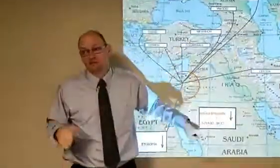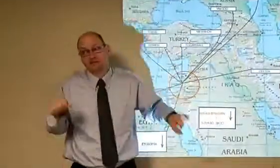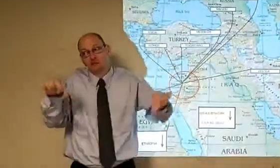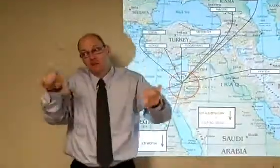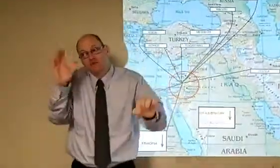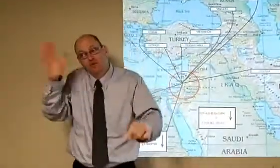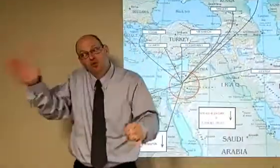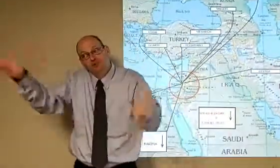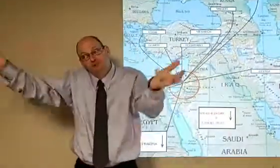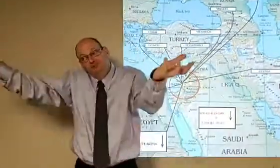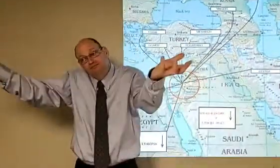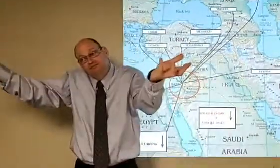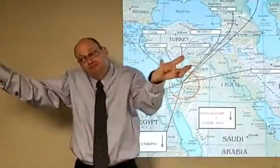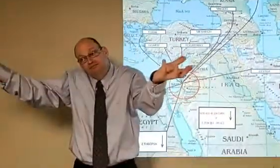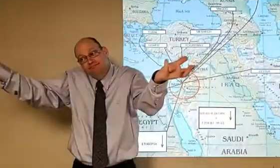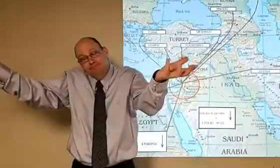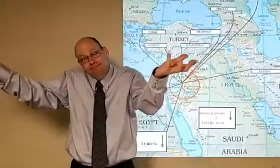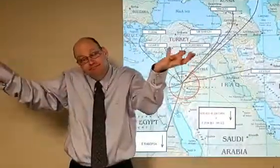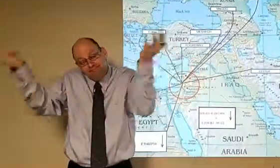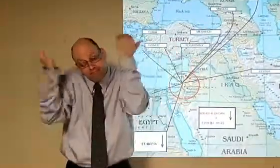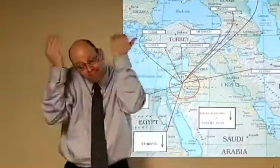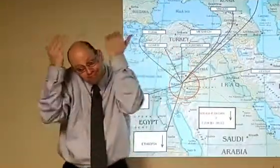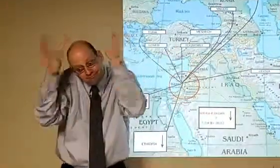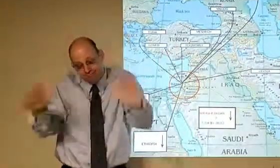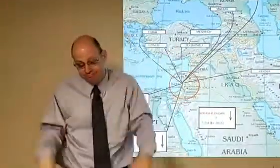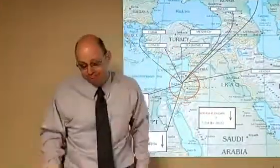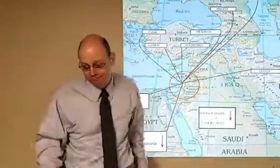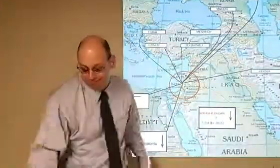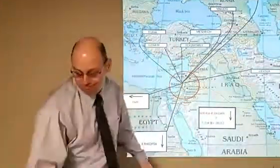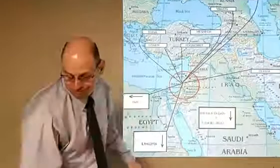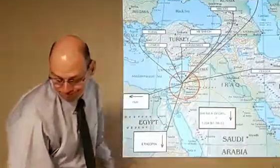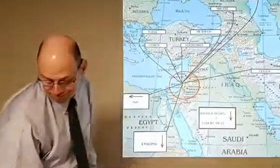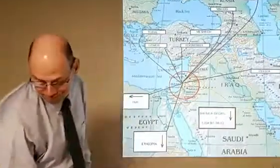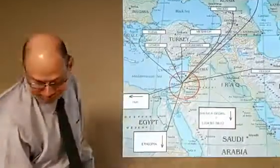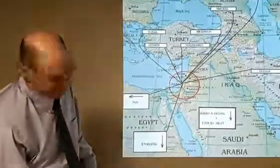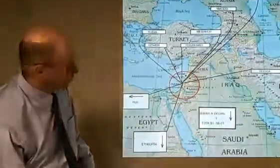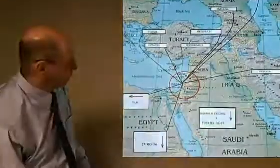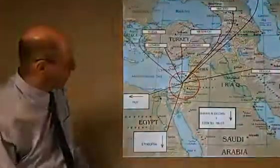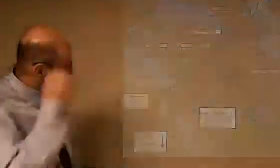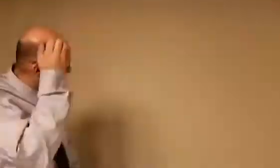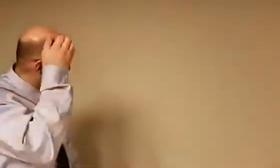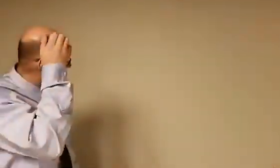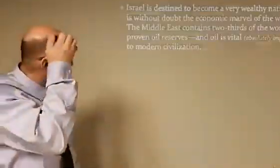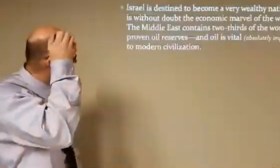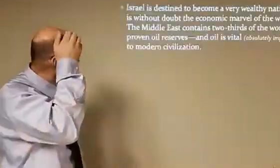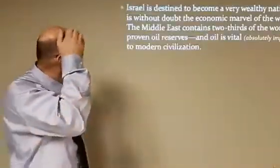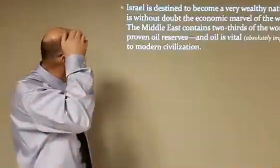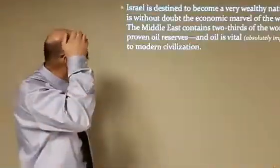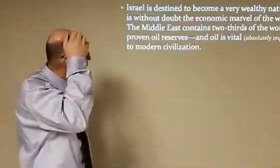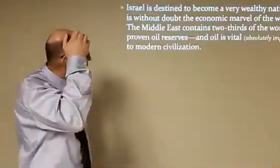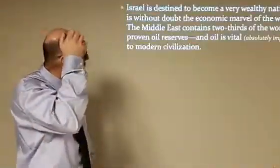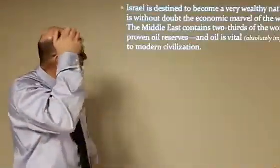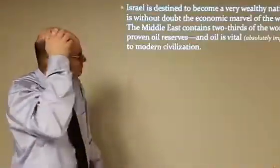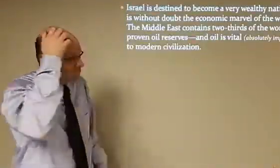want to take over. I don't know. That may be what could happen in the future. Just put it out there.